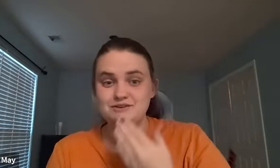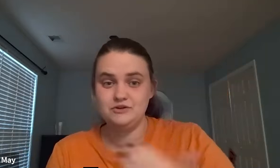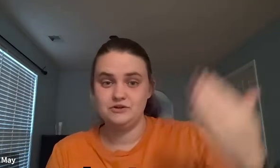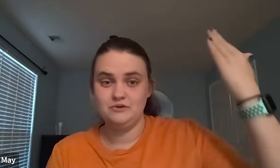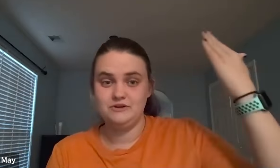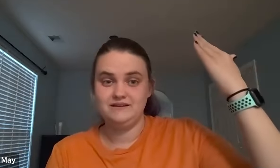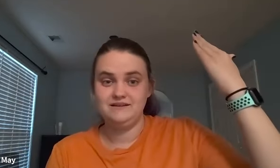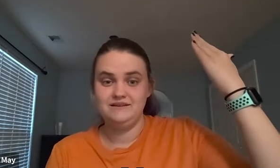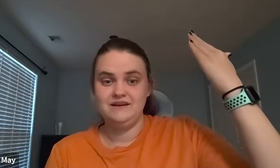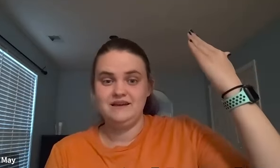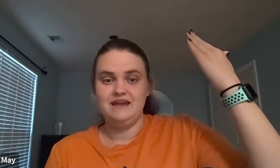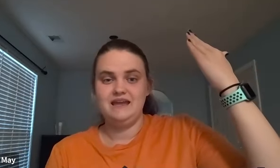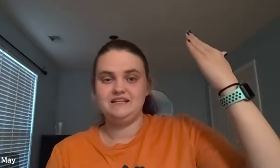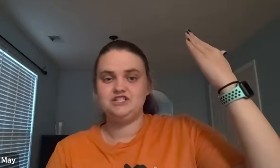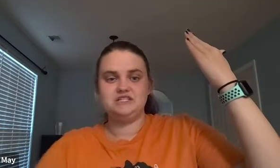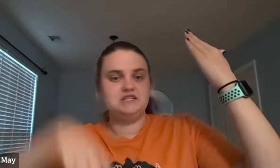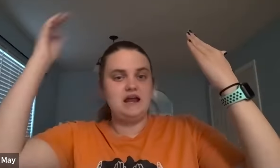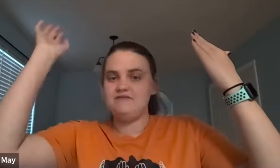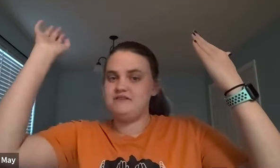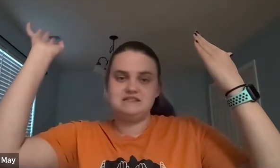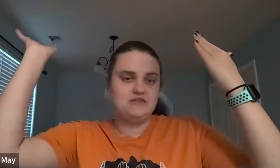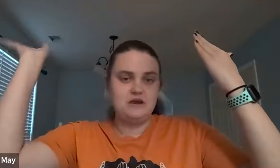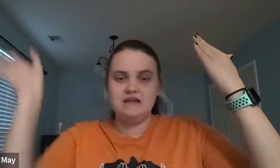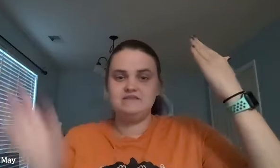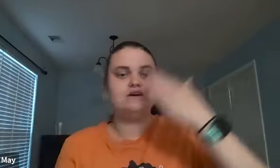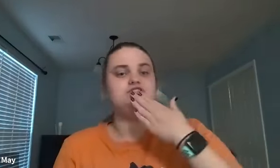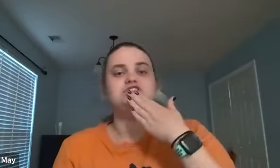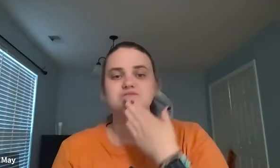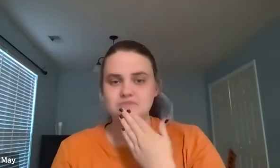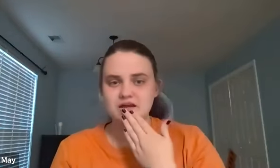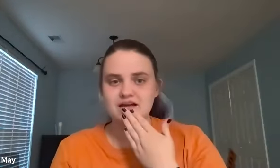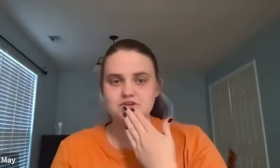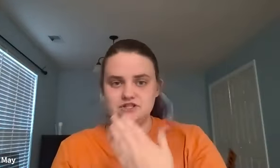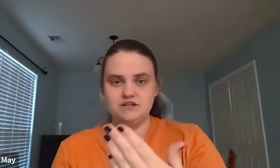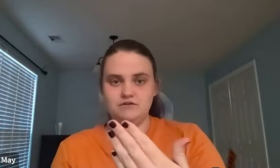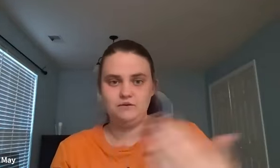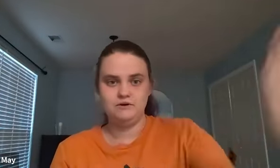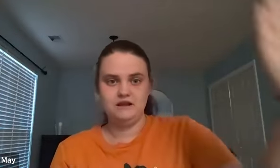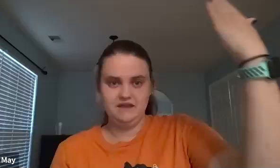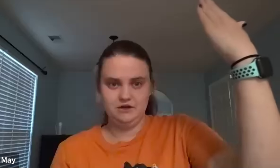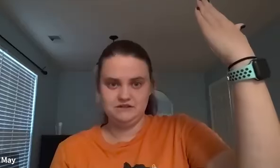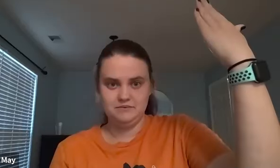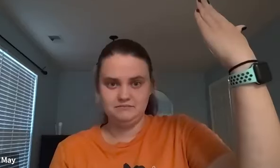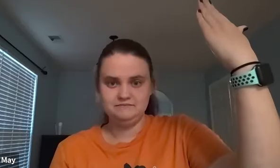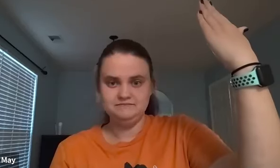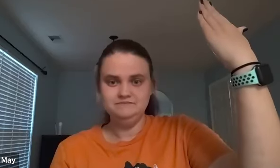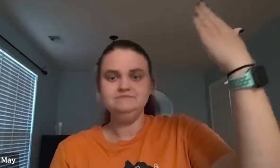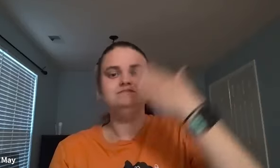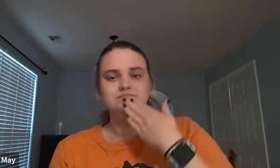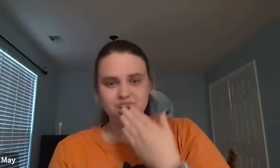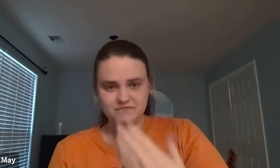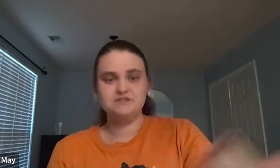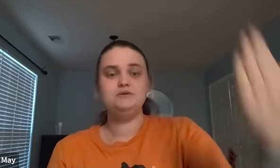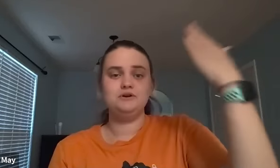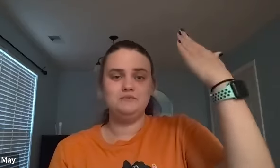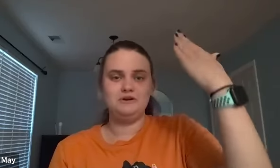good morning. And it's just not having this other hand involved. You just have your chin go forward and then goes up. So good